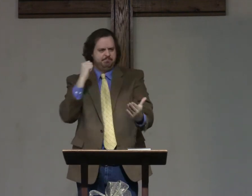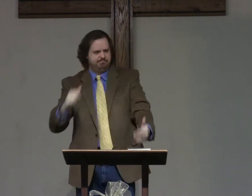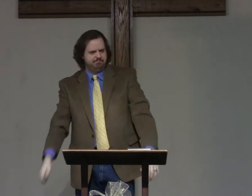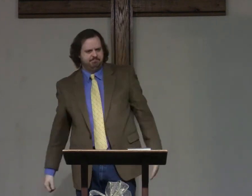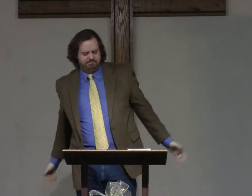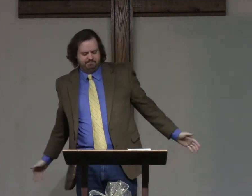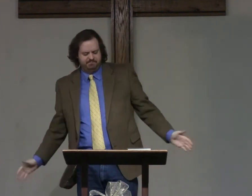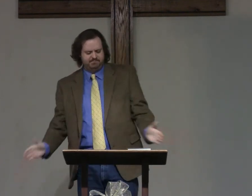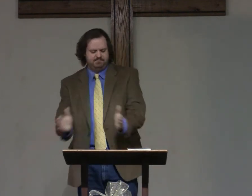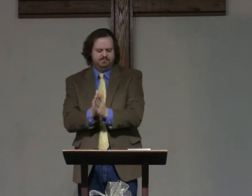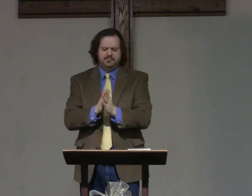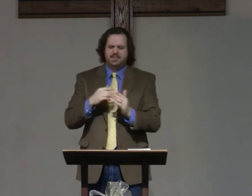name. Amen.